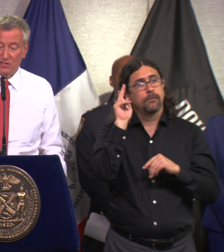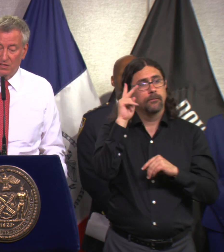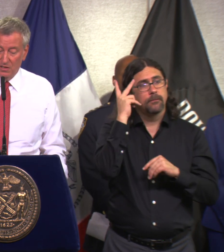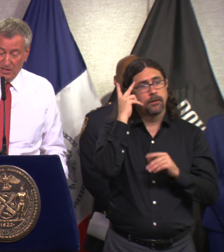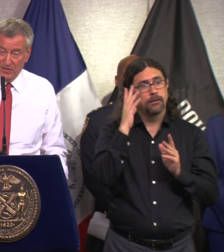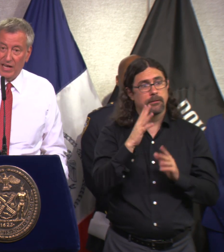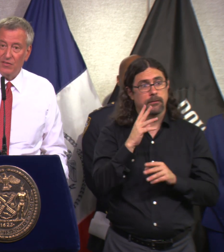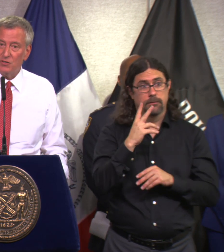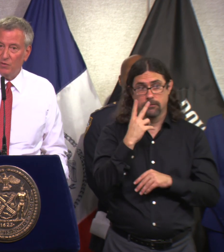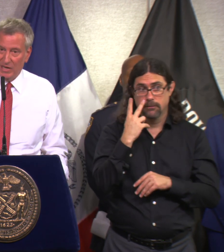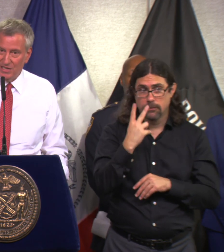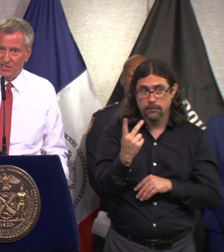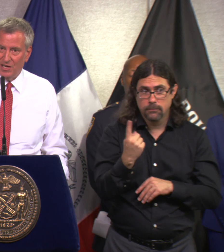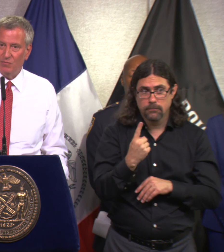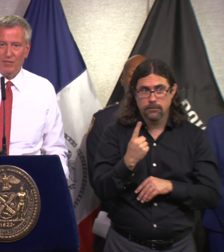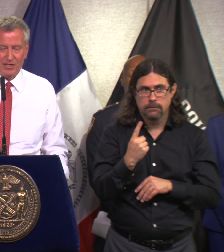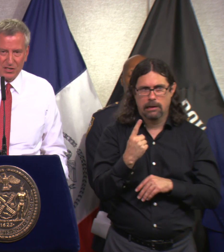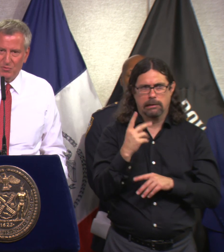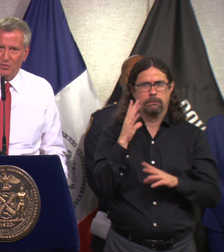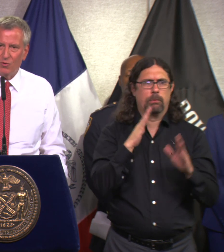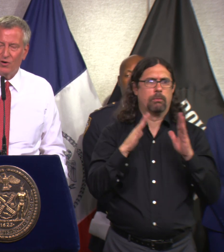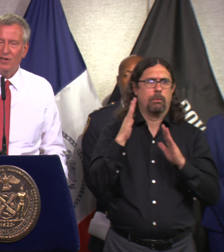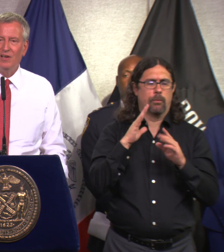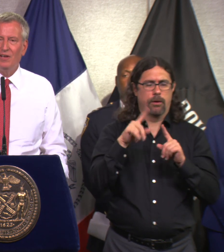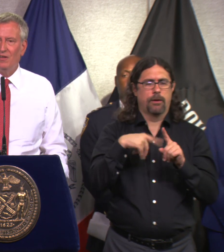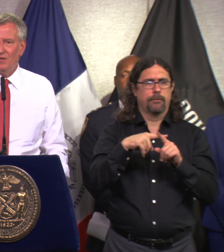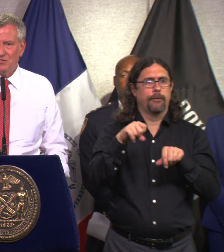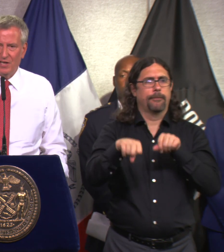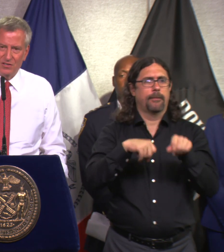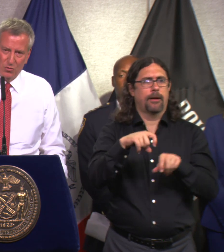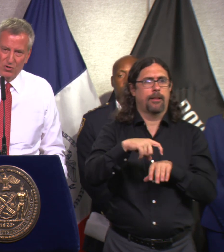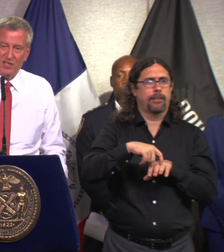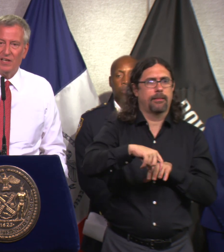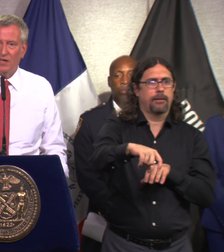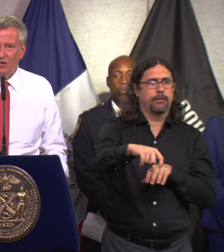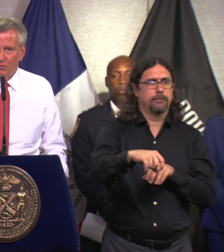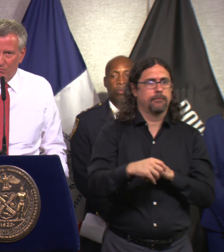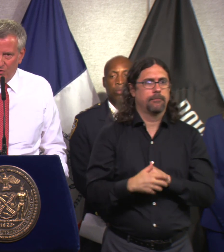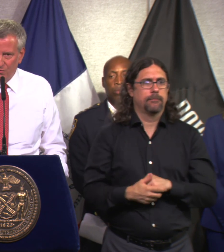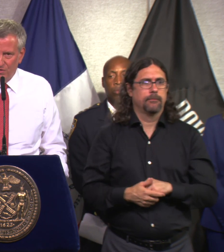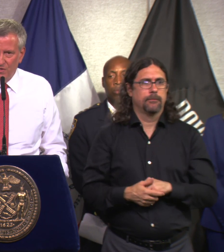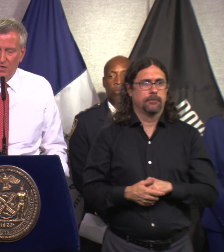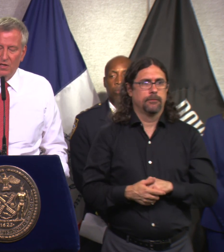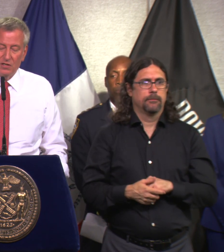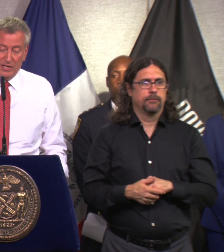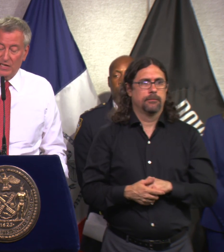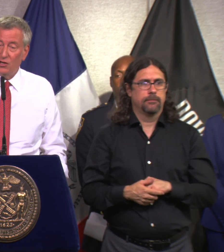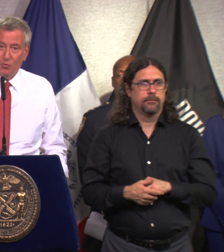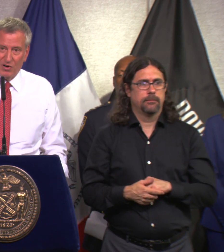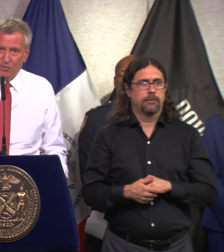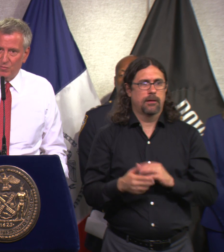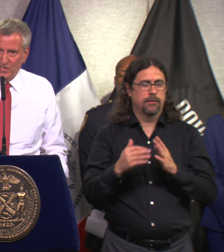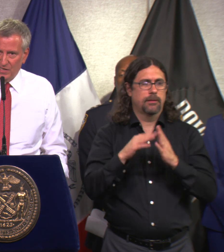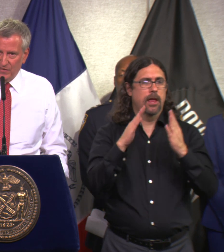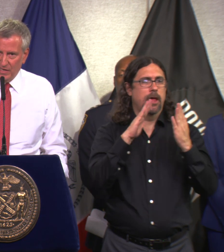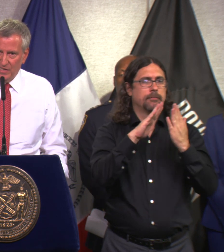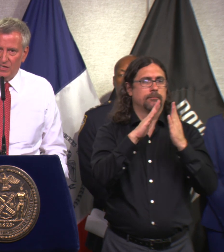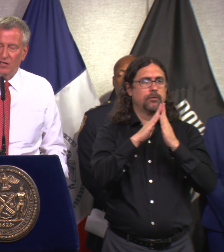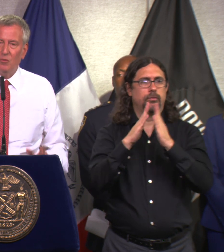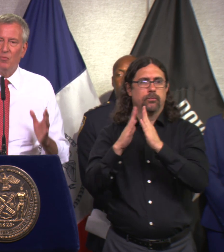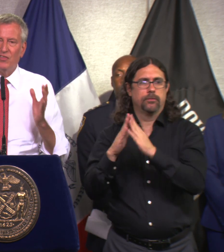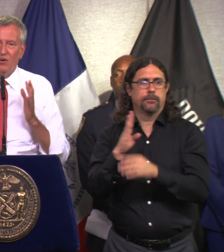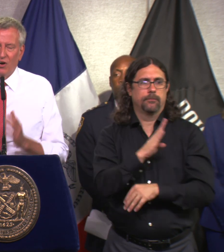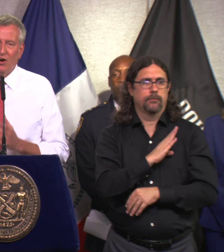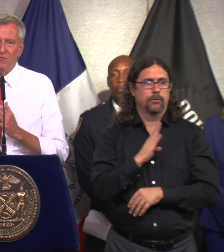all these things. In the end, there's been many a time, many a community board that said, don't put it in, and I overrode. So I got no problem taking that